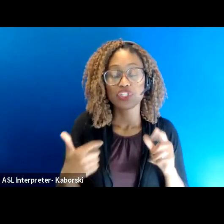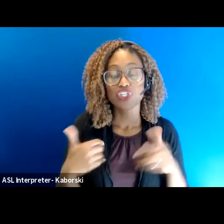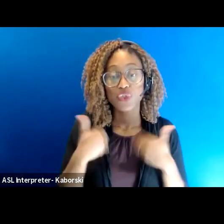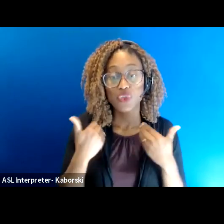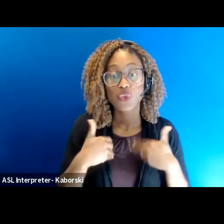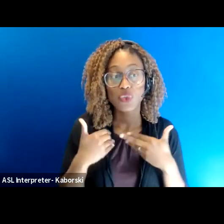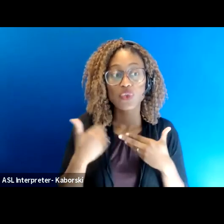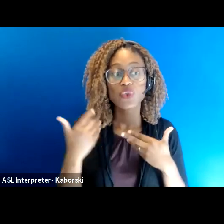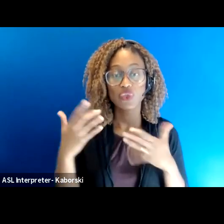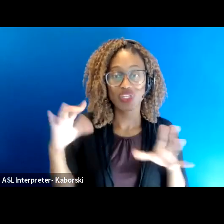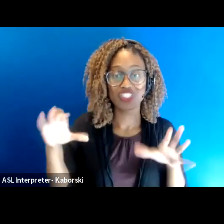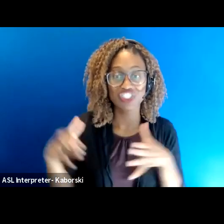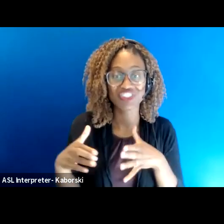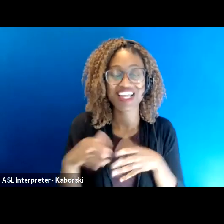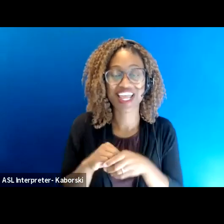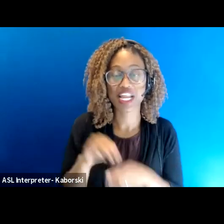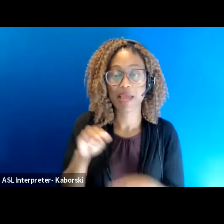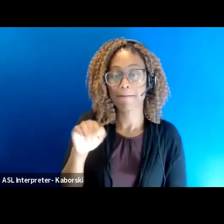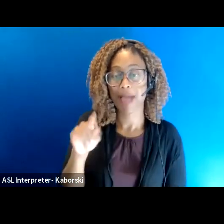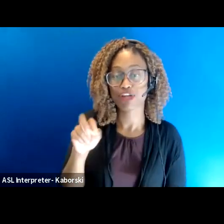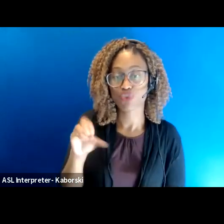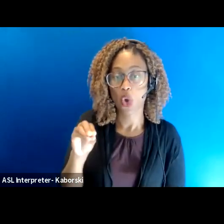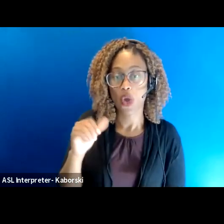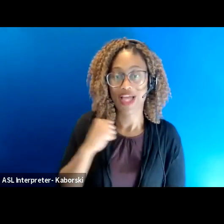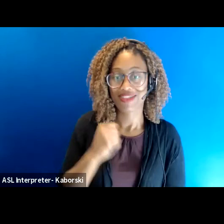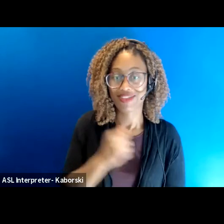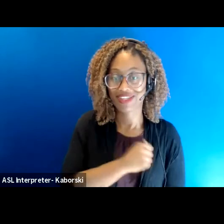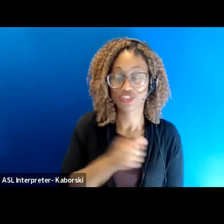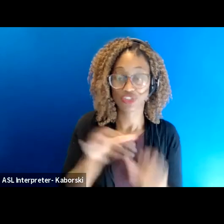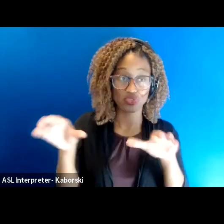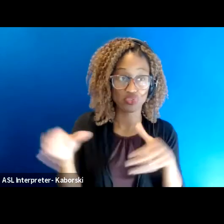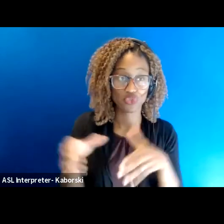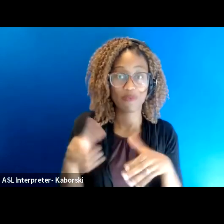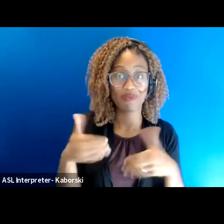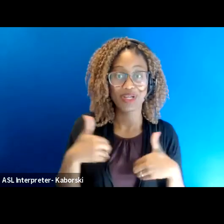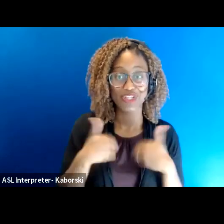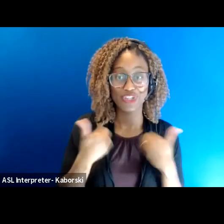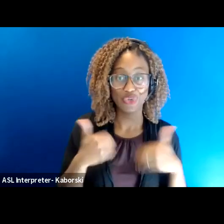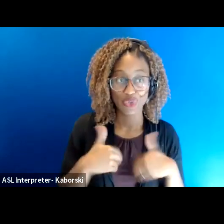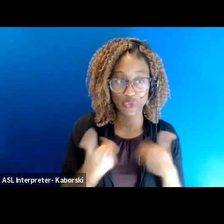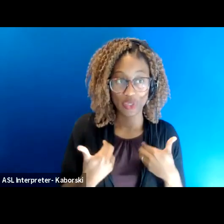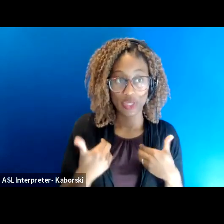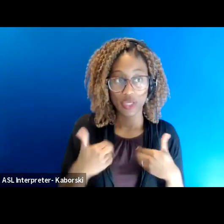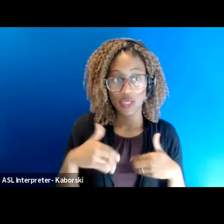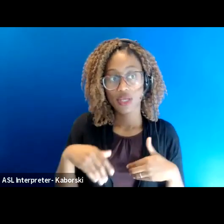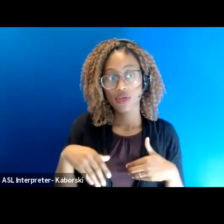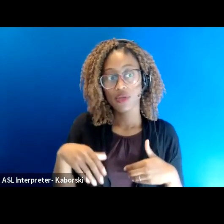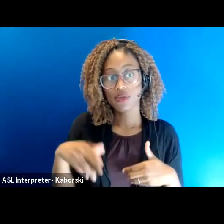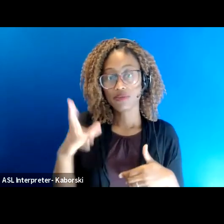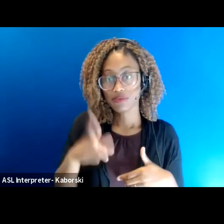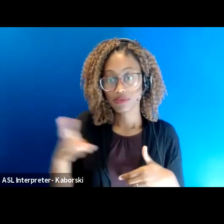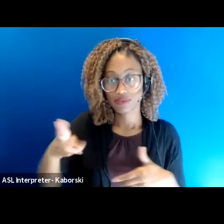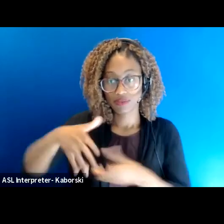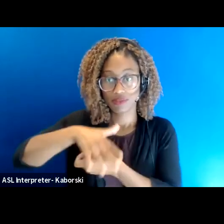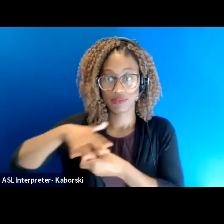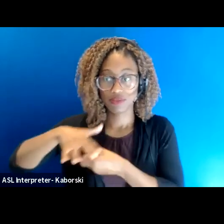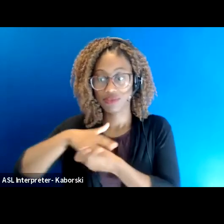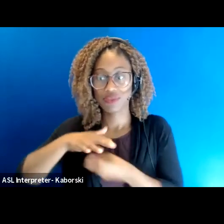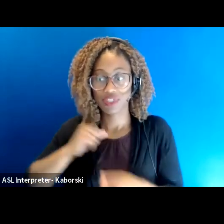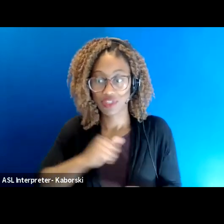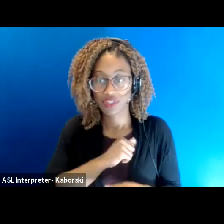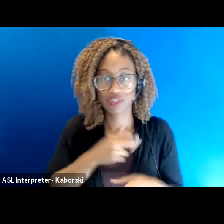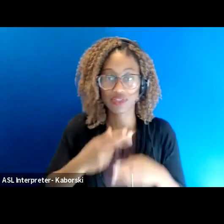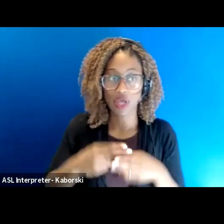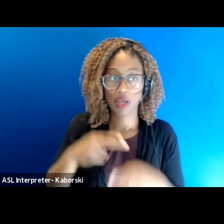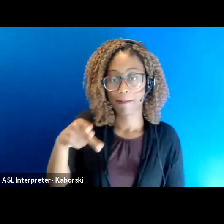contingency in Metro Atlanta, a group of youth that are in the historic section of Atlanta called Beacon